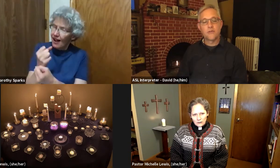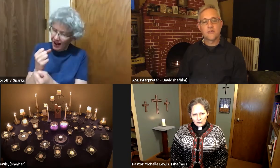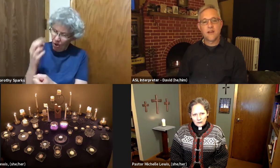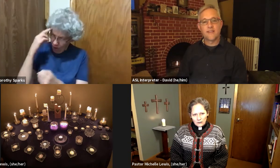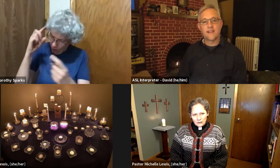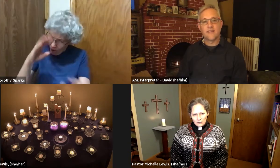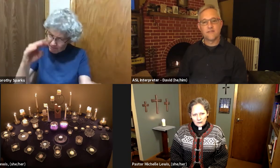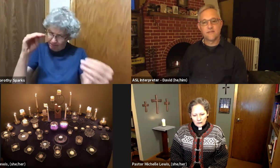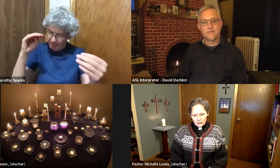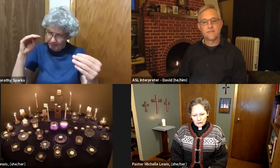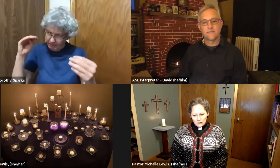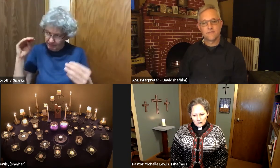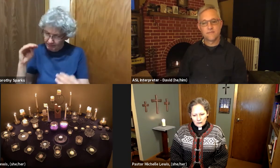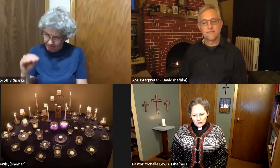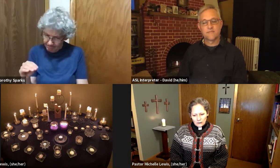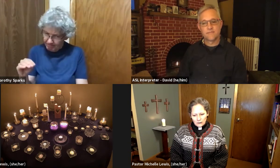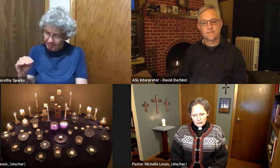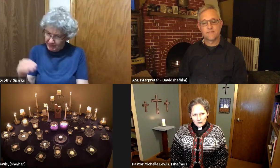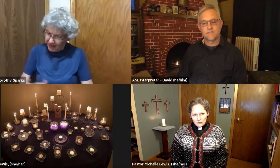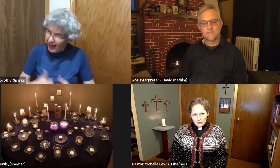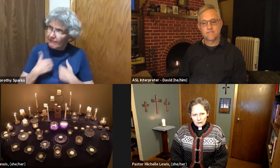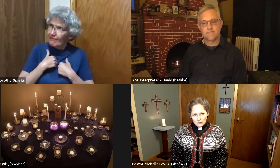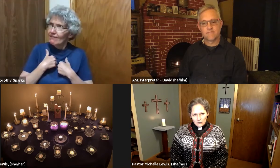hope and life.